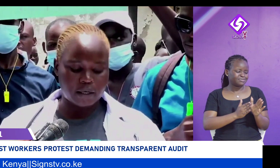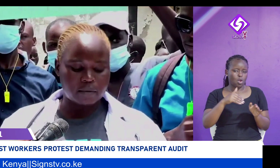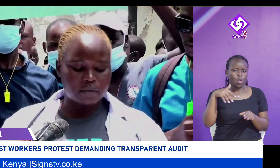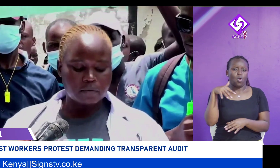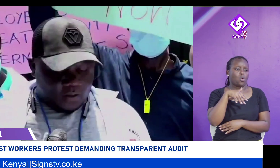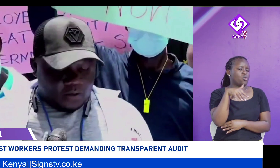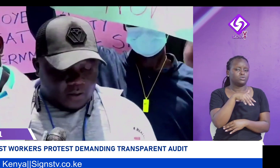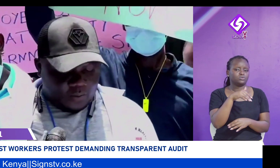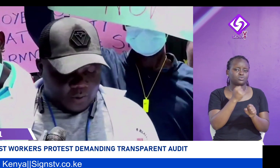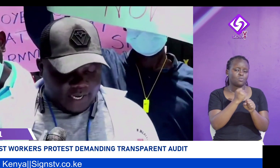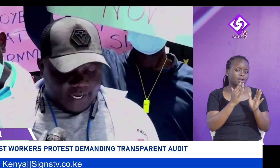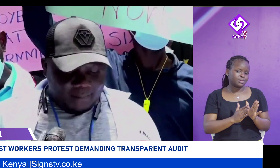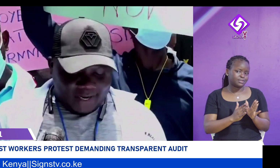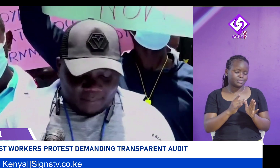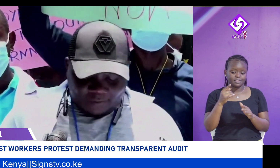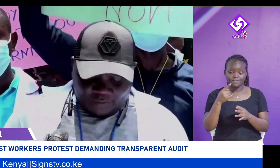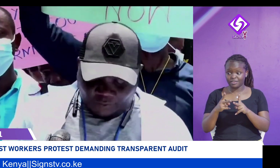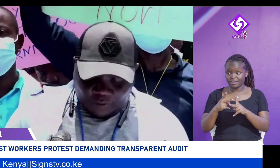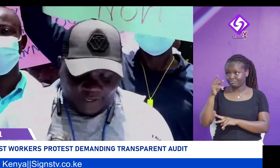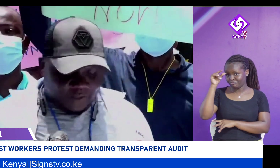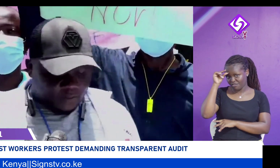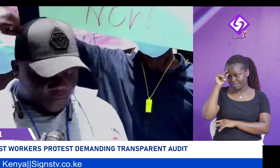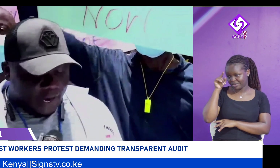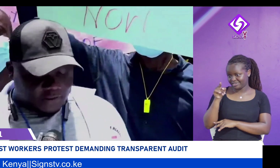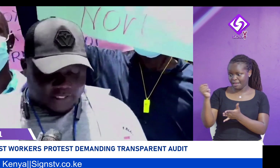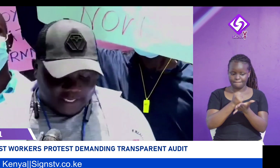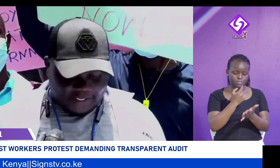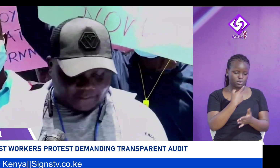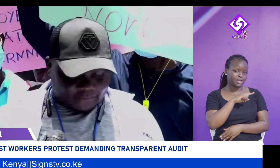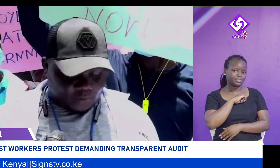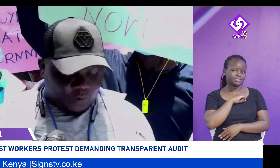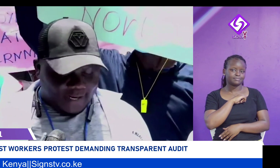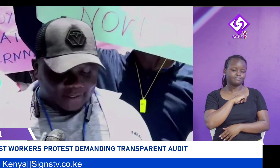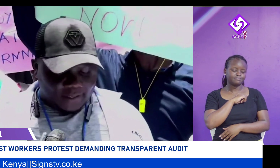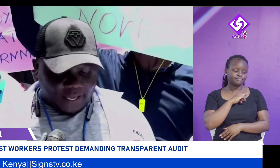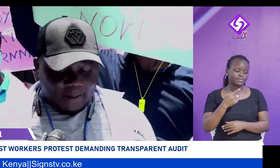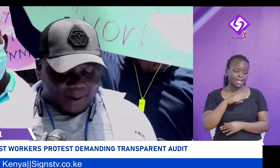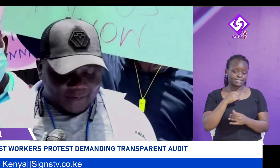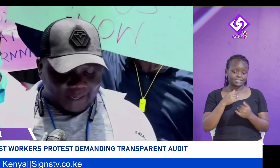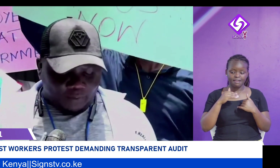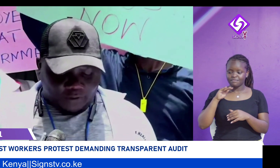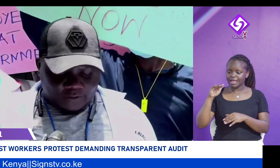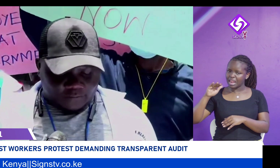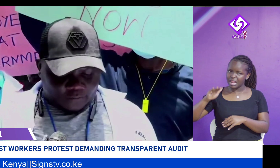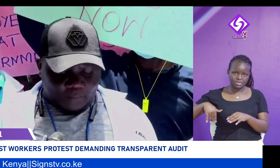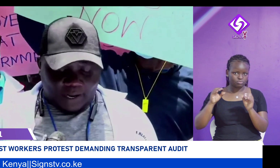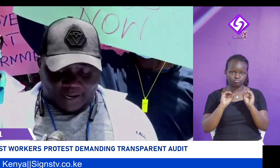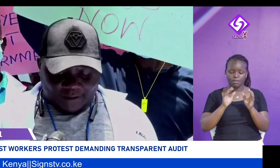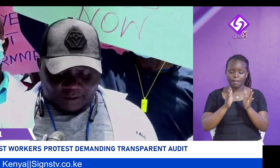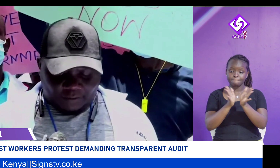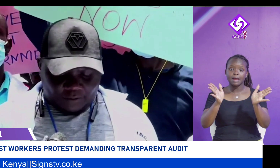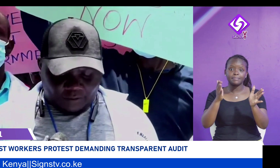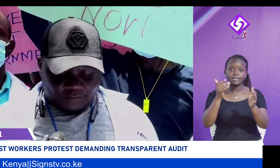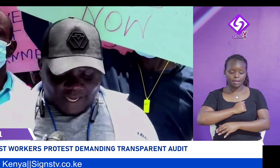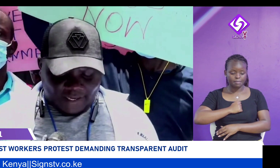us. We hereby demand for the following without delay. 1, a public apology from a